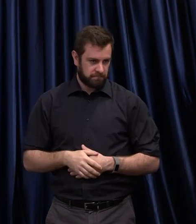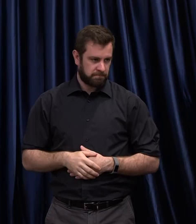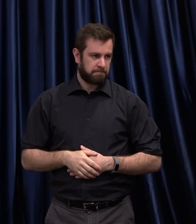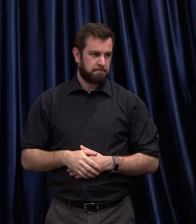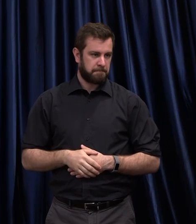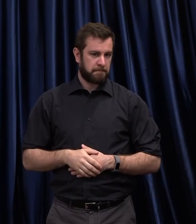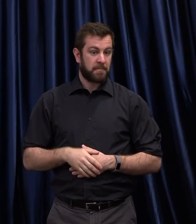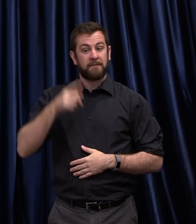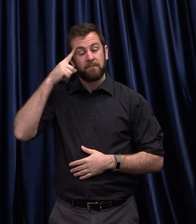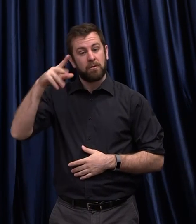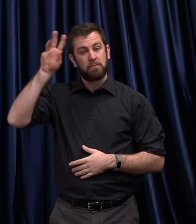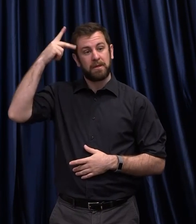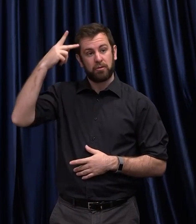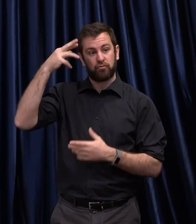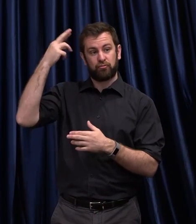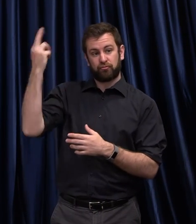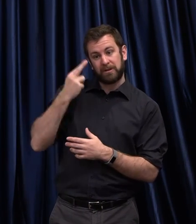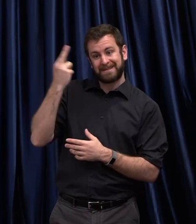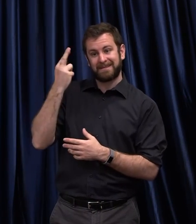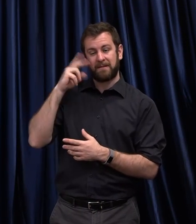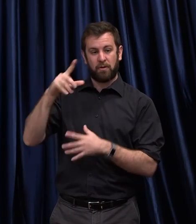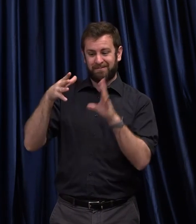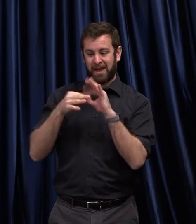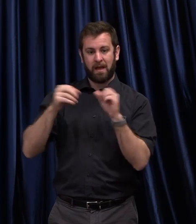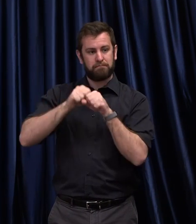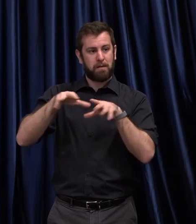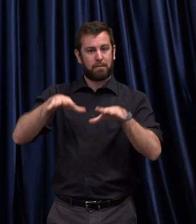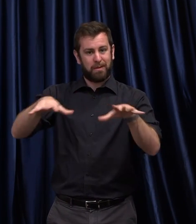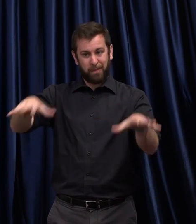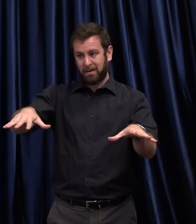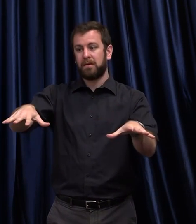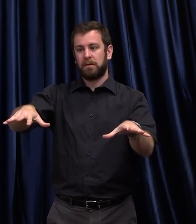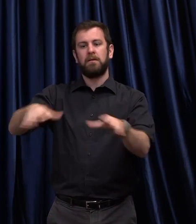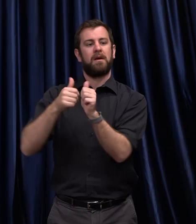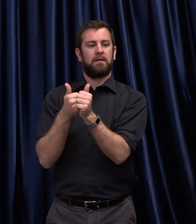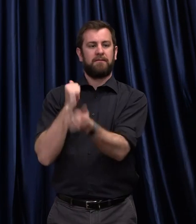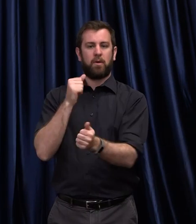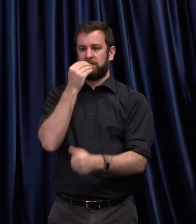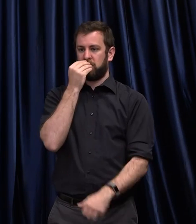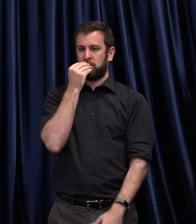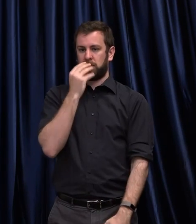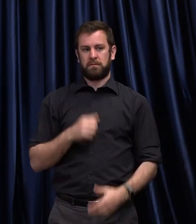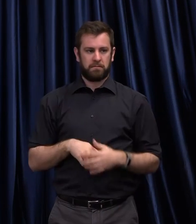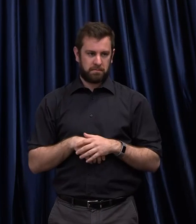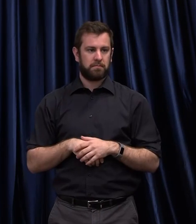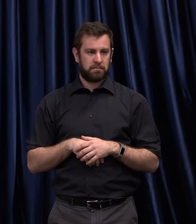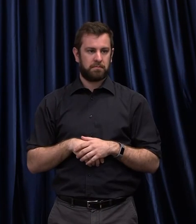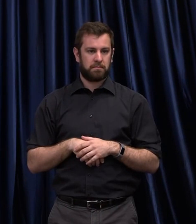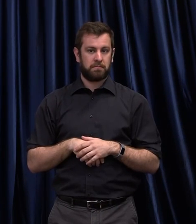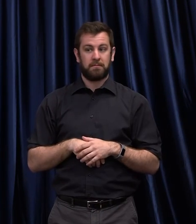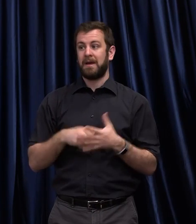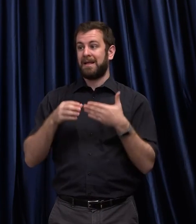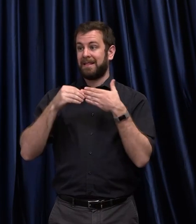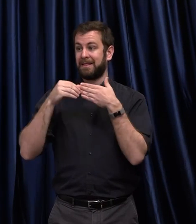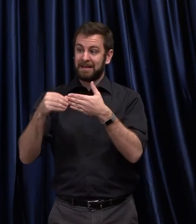their message to get to the public, they stay away from food. And the leaders